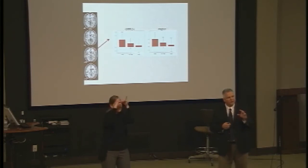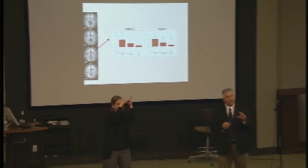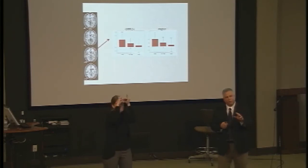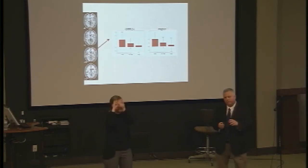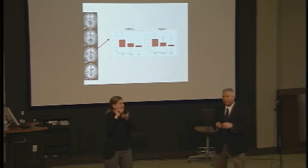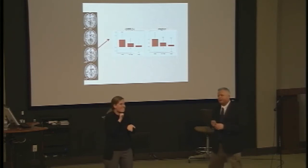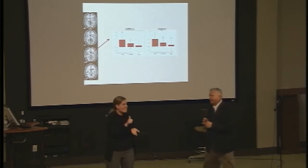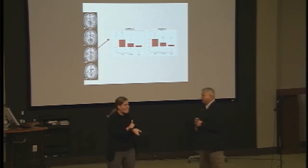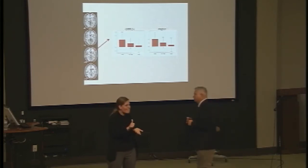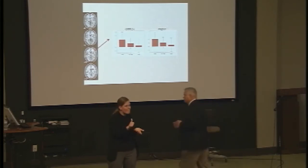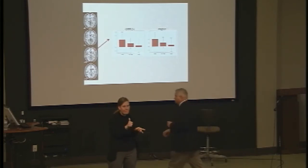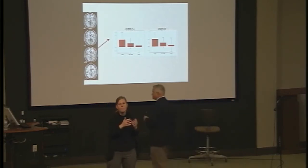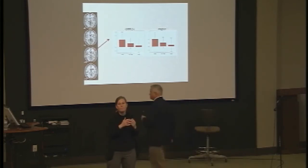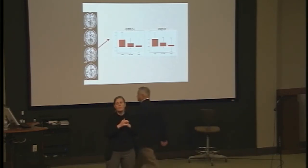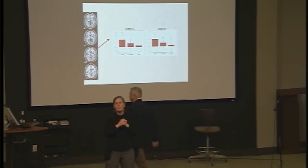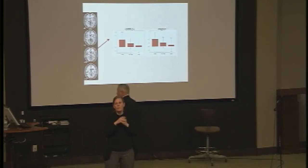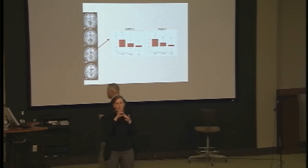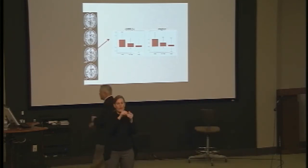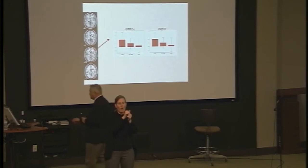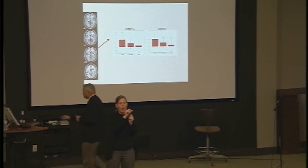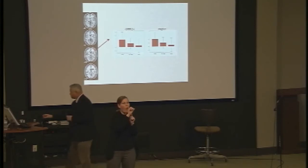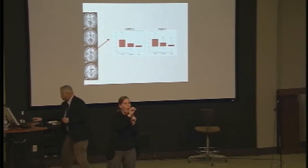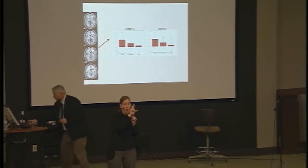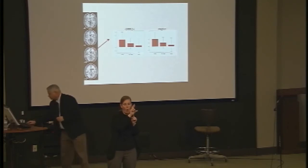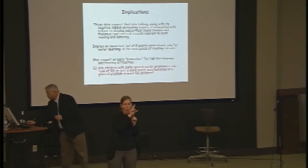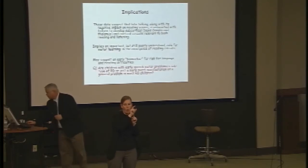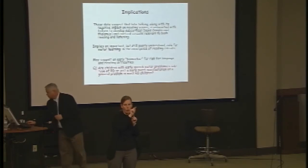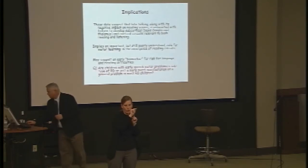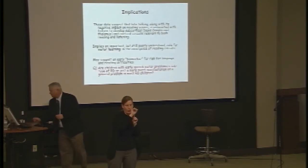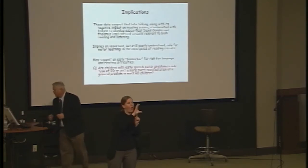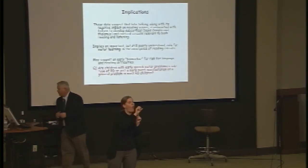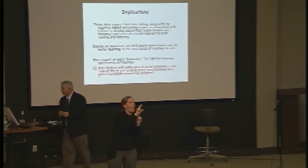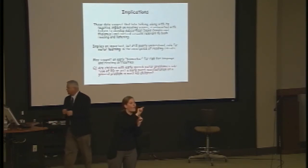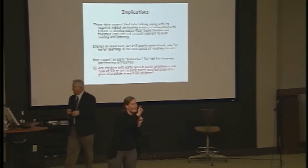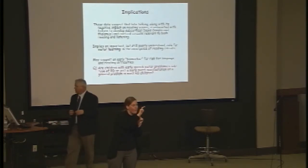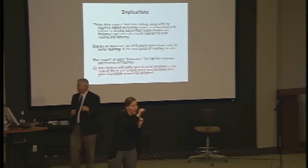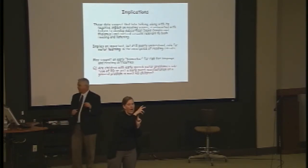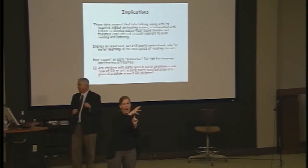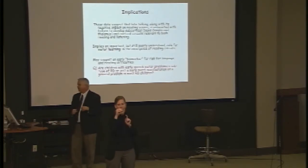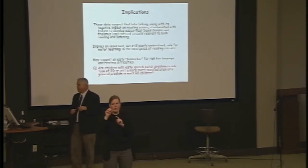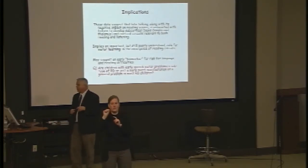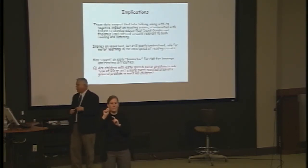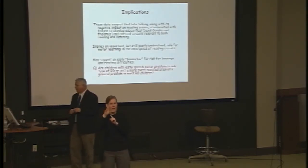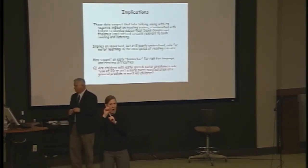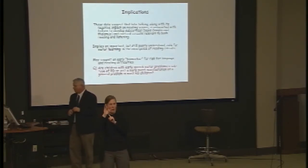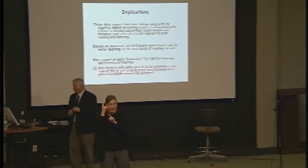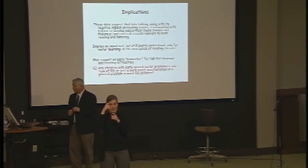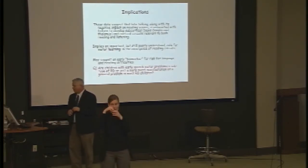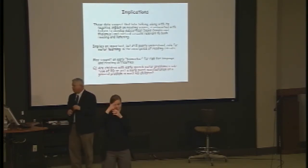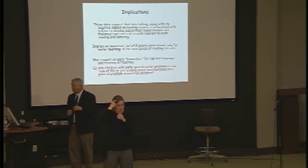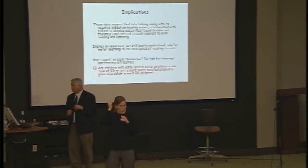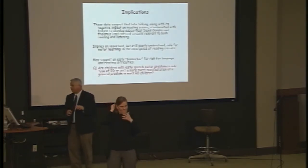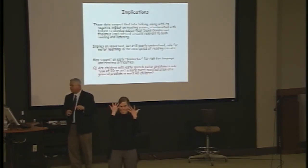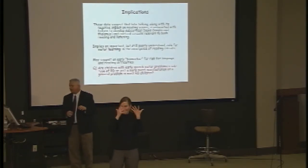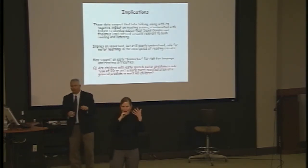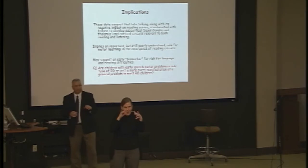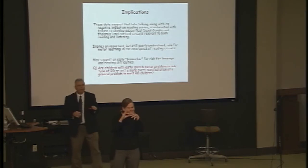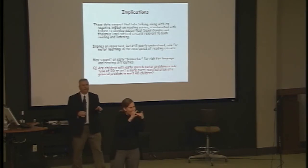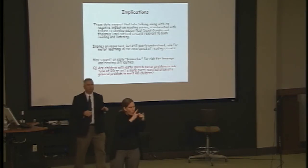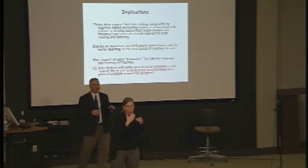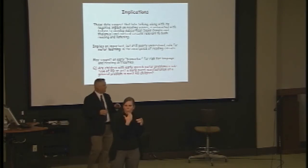so this has a number of implications. One, these data suggest that late talking, along with